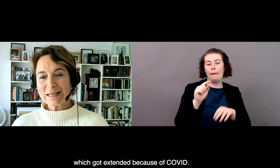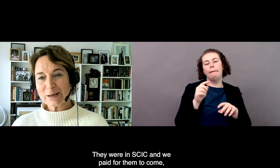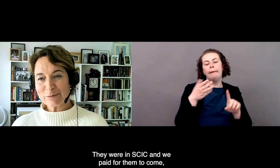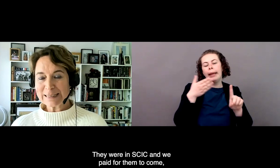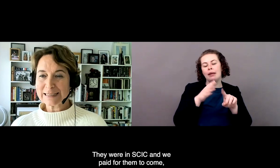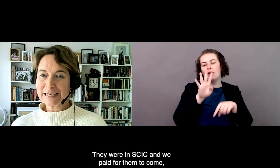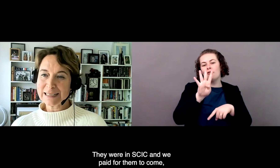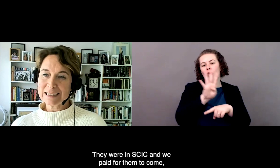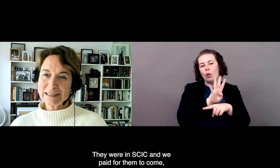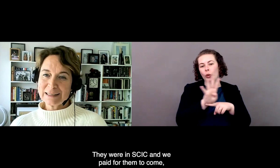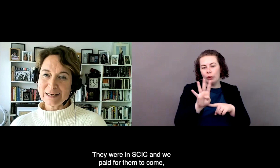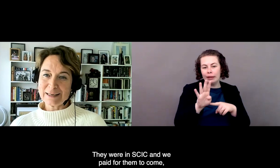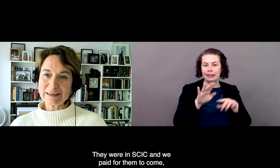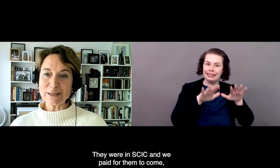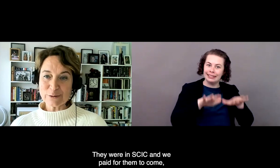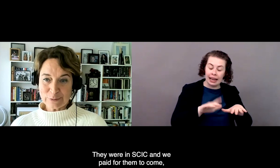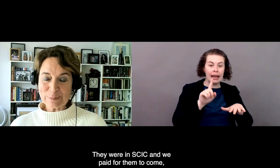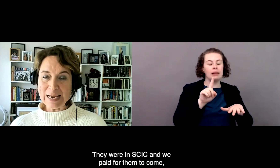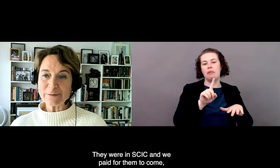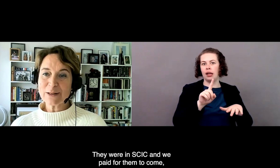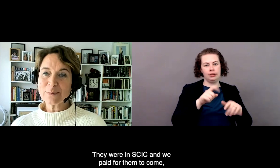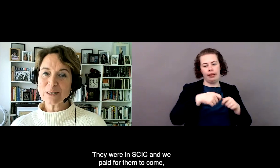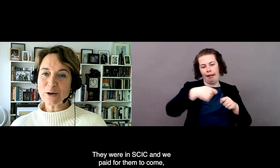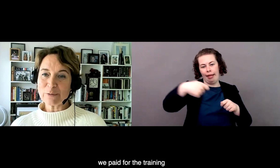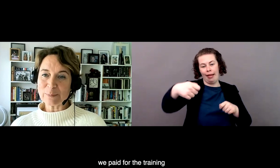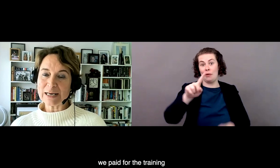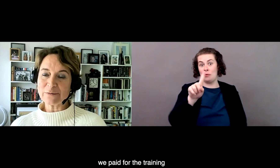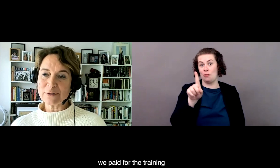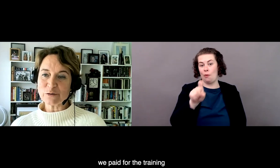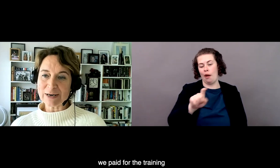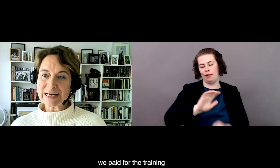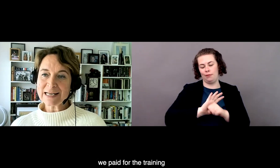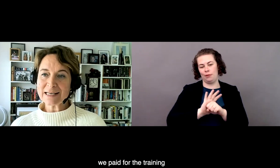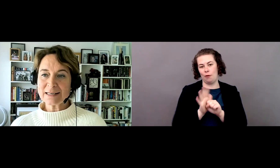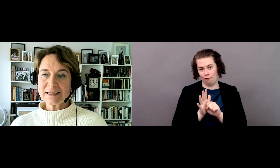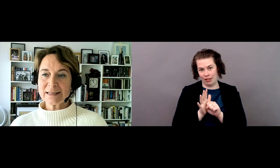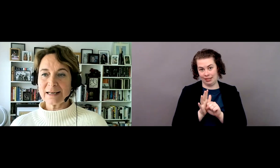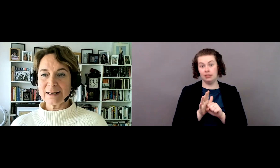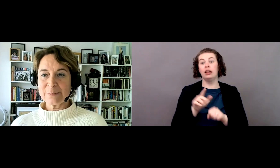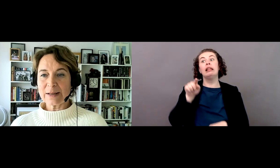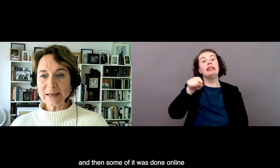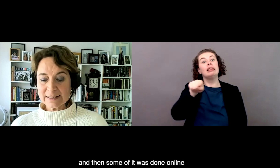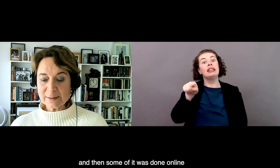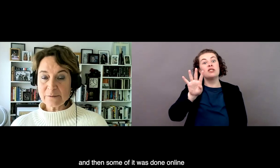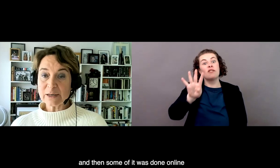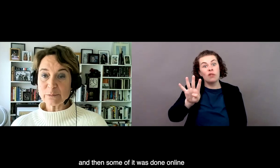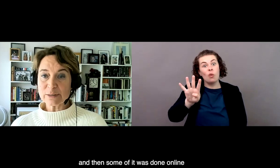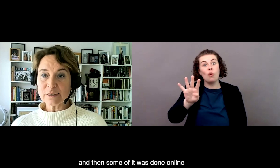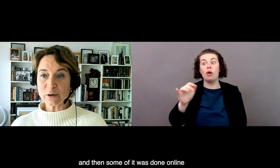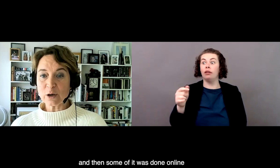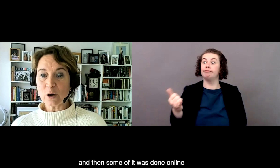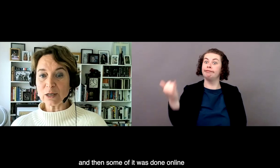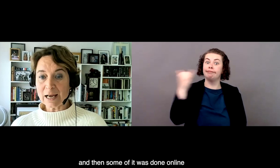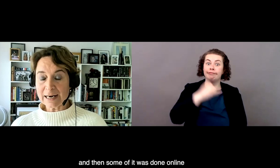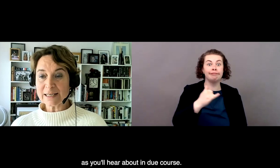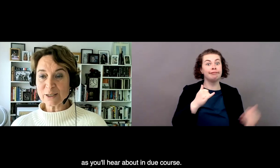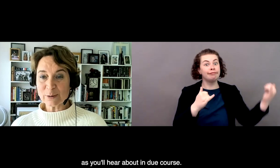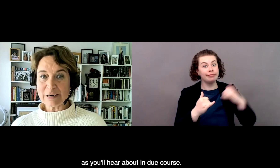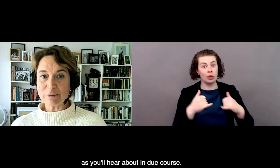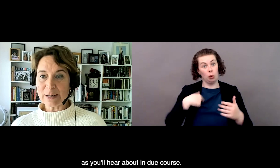were in SCIC and we paid for them to come, we paid for the training. And then some of it was done online, as you'll hear about